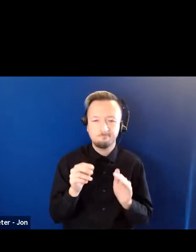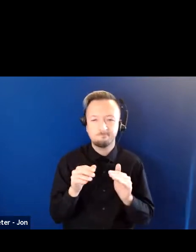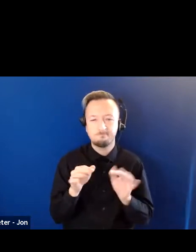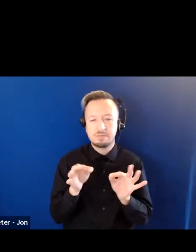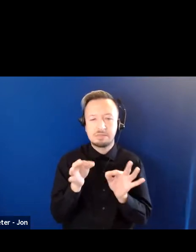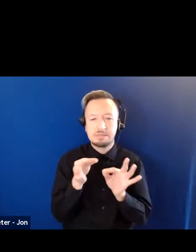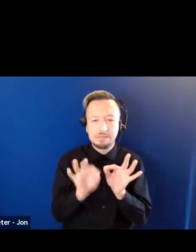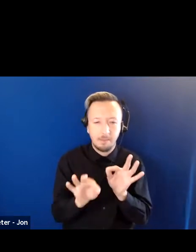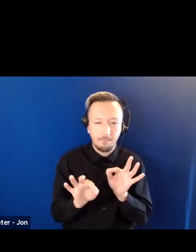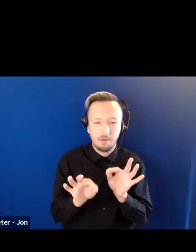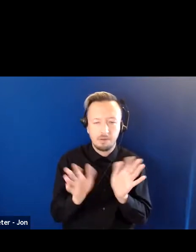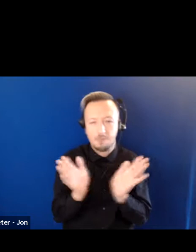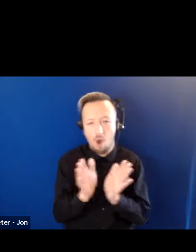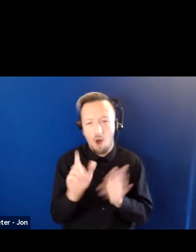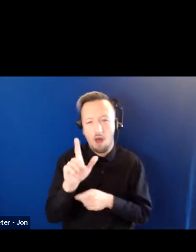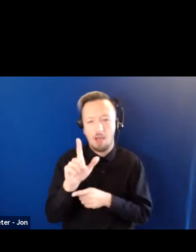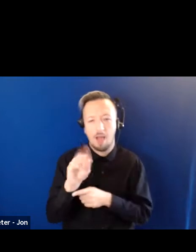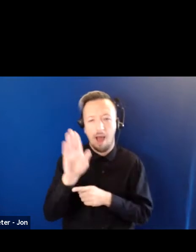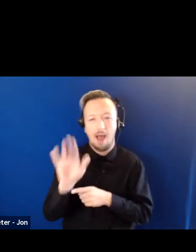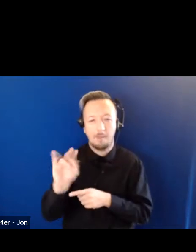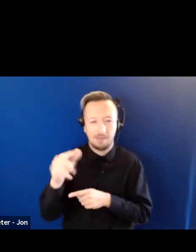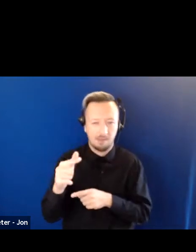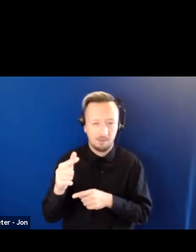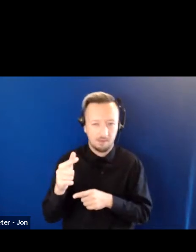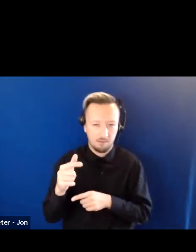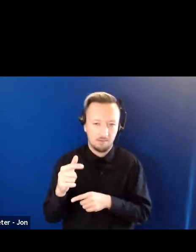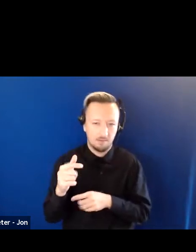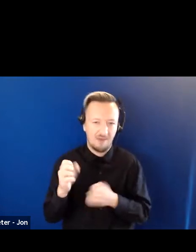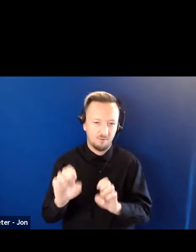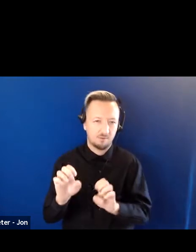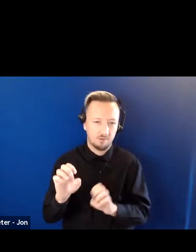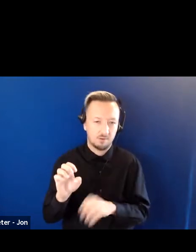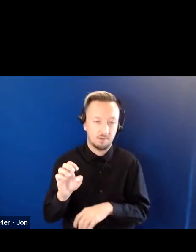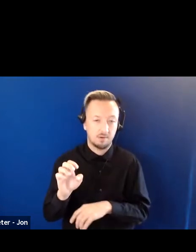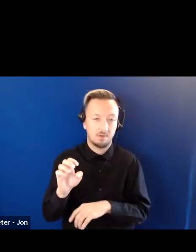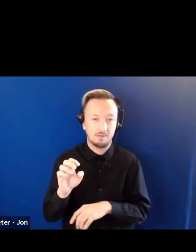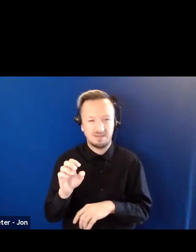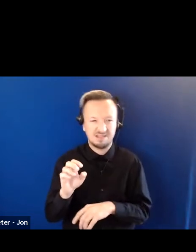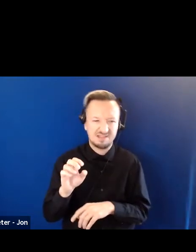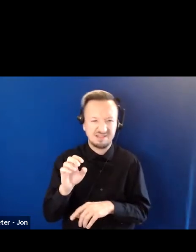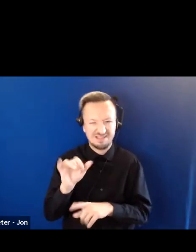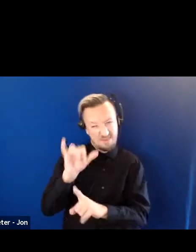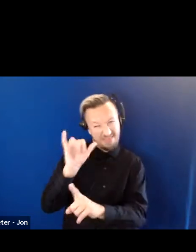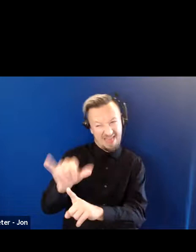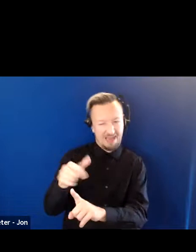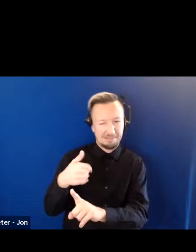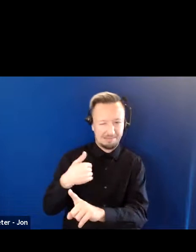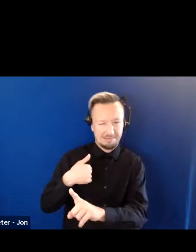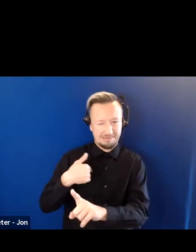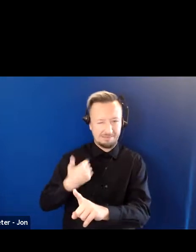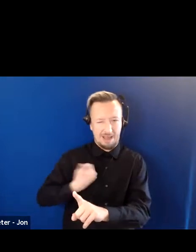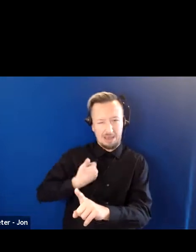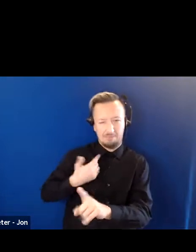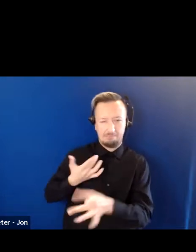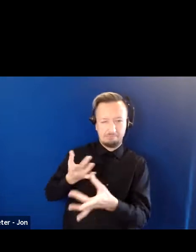lobbying efforts. But I'm still a little iffy when it comes to that, so I